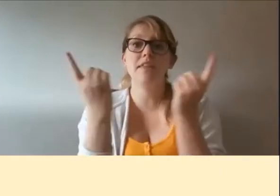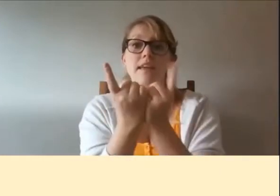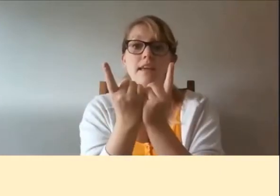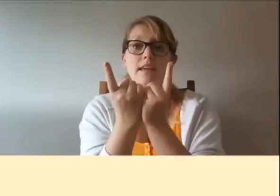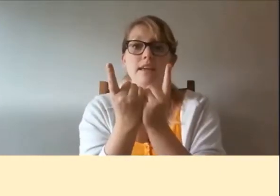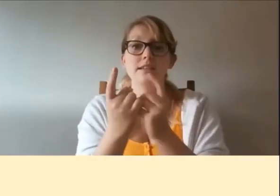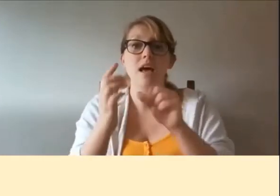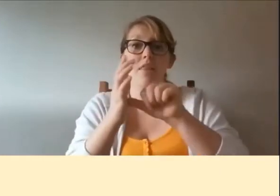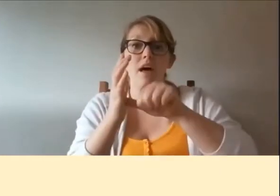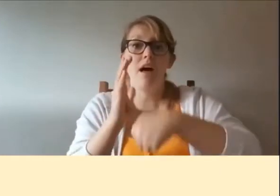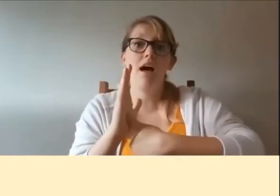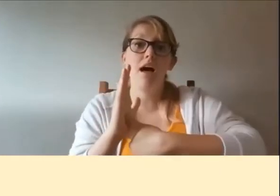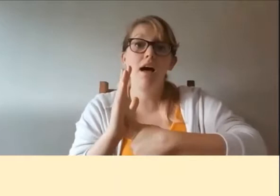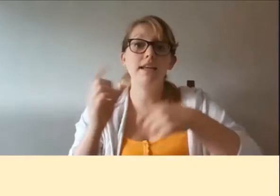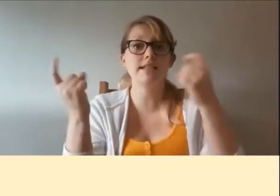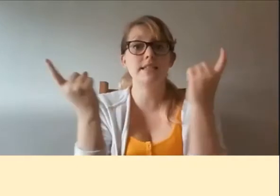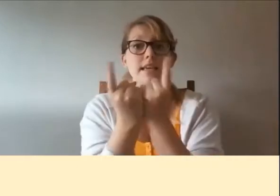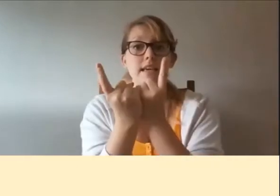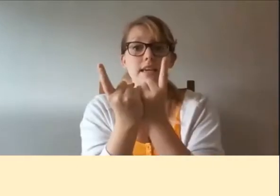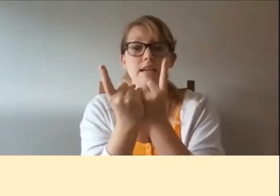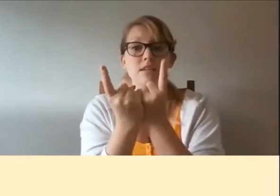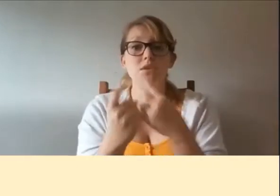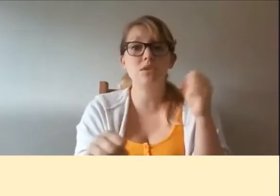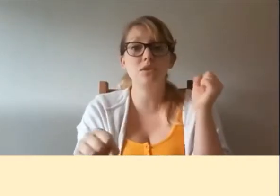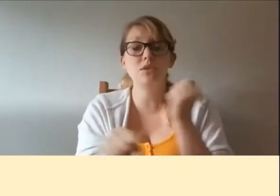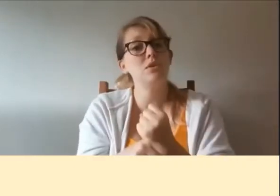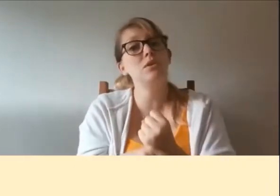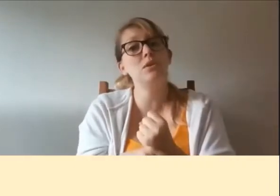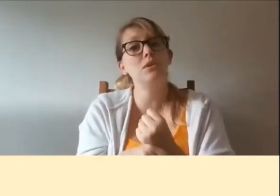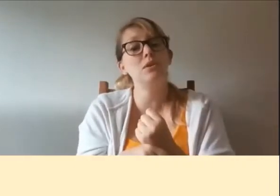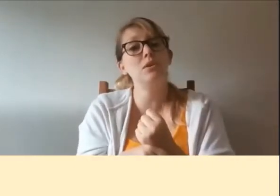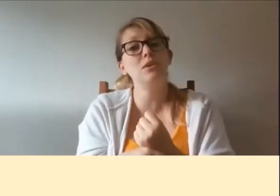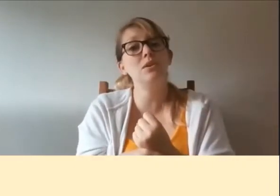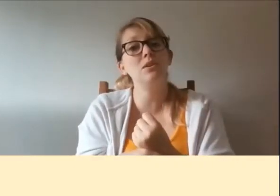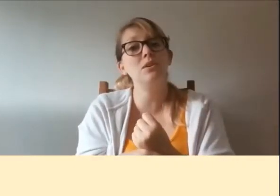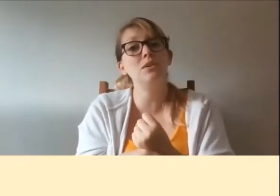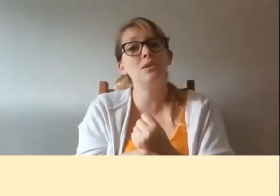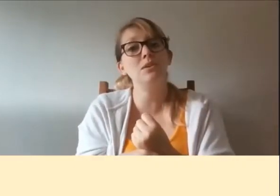your things, the hardest thing to do.